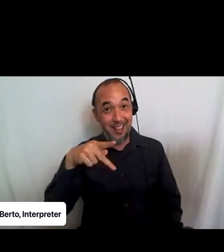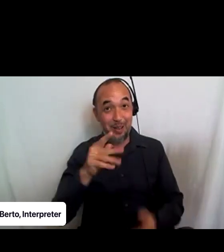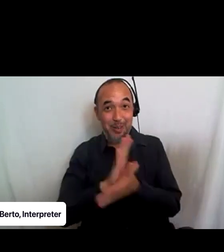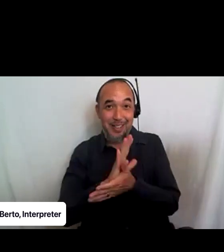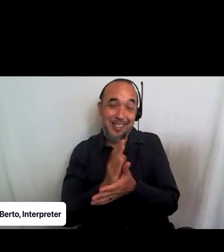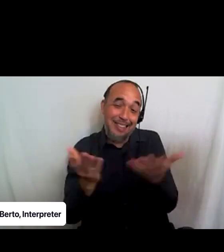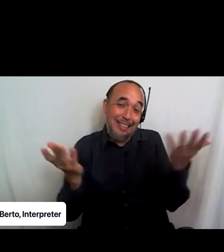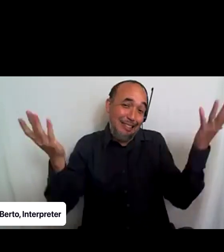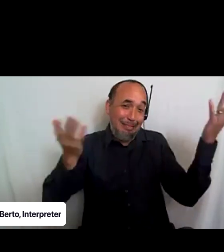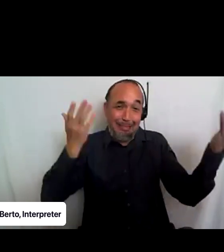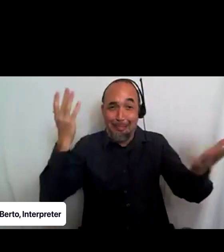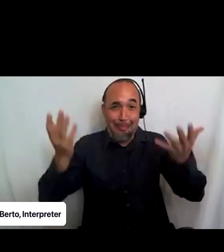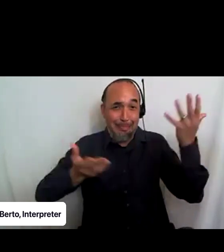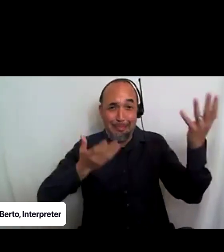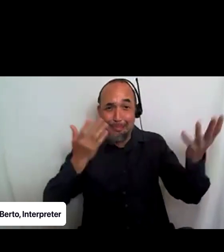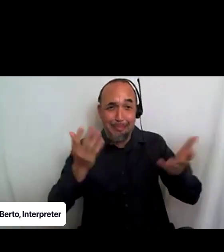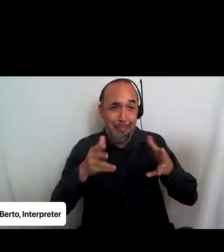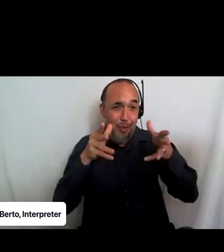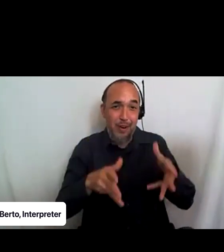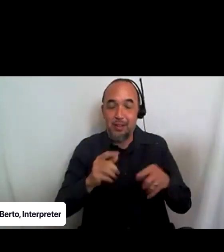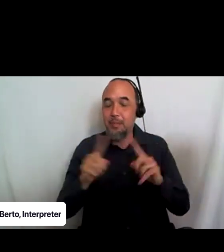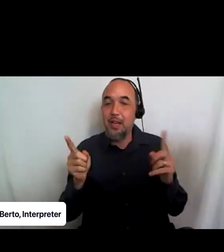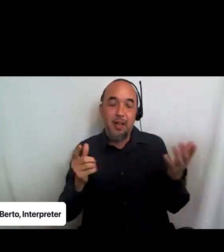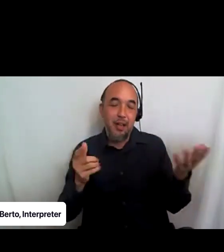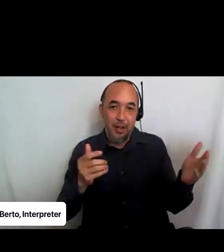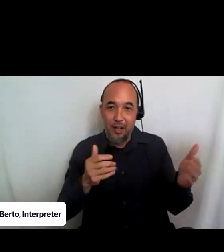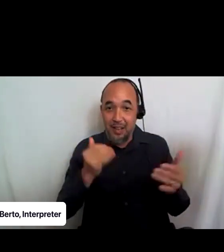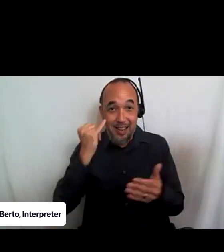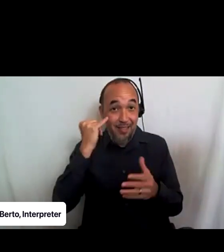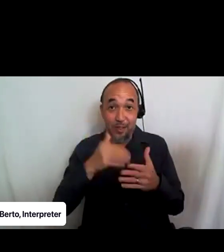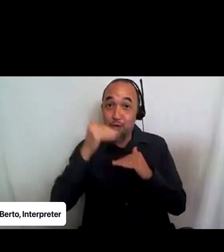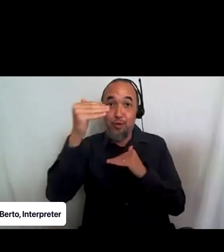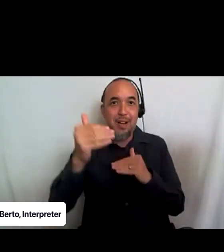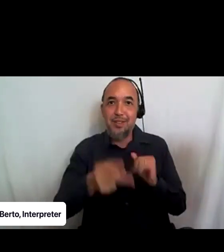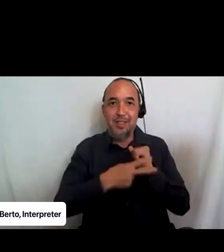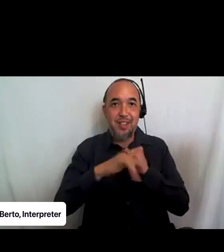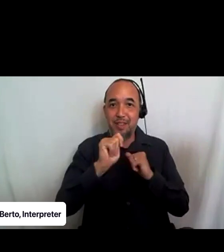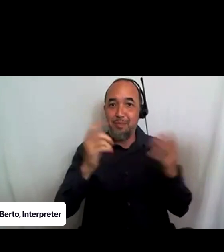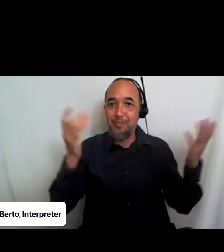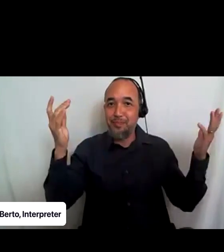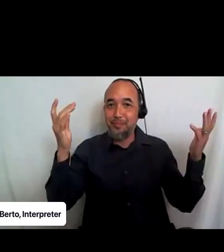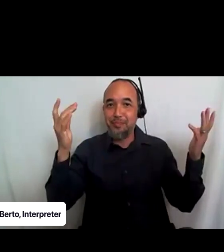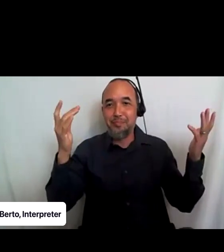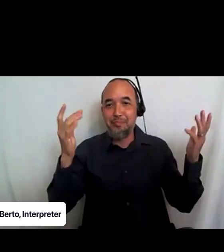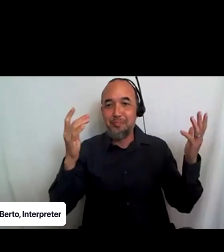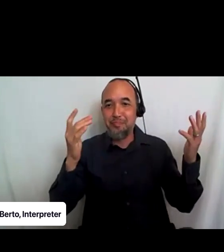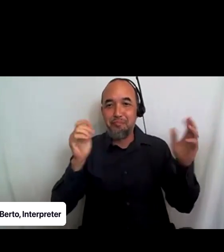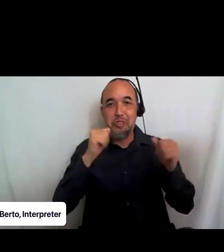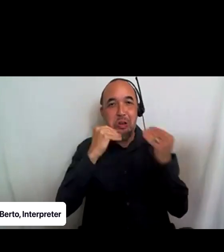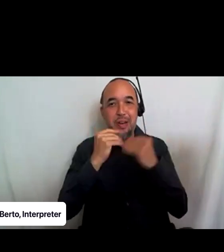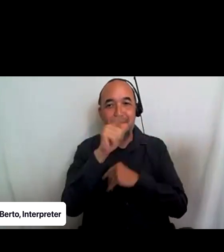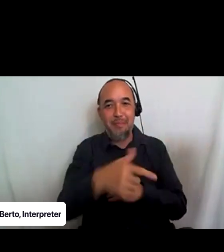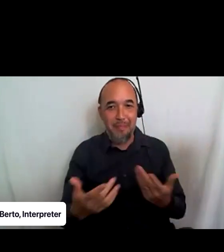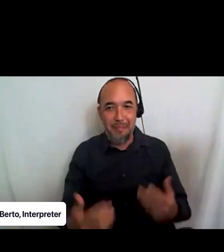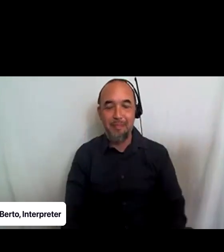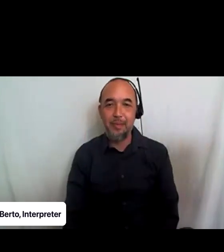uh, I'd say the rest of it, but if it's too much, save the grated cheese for another rainy day. Um,